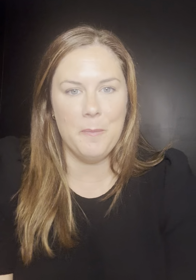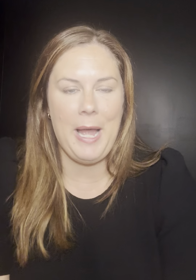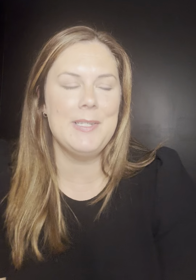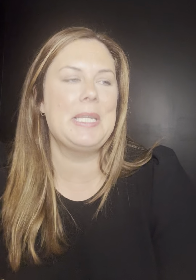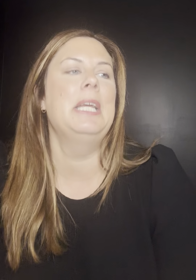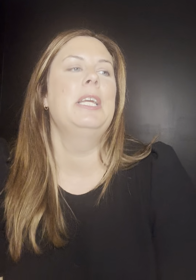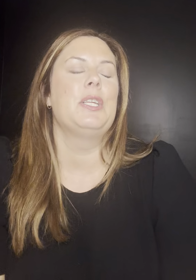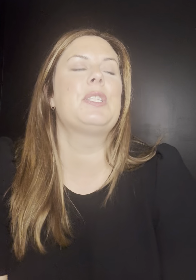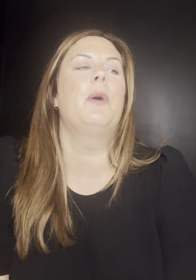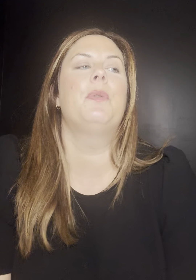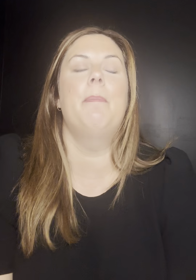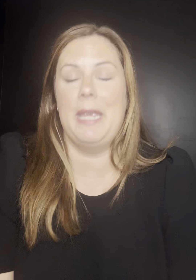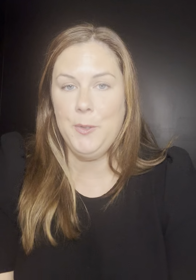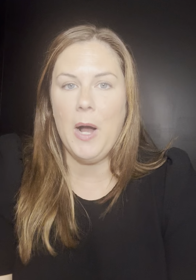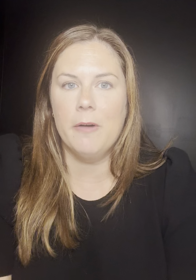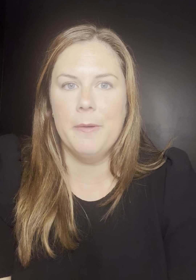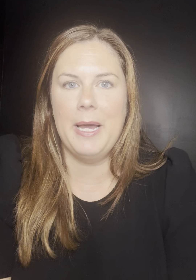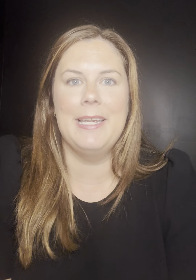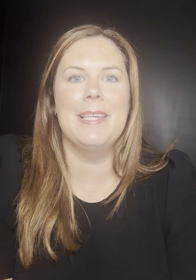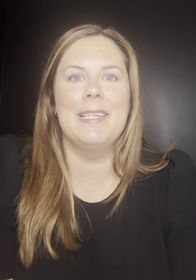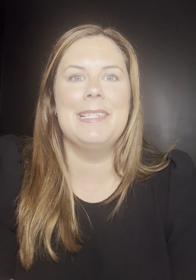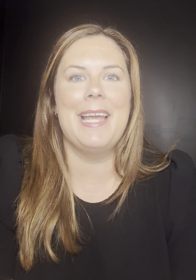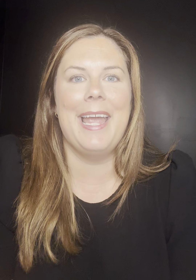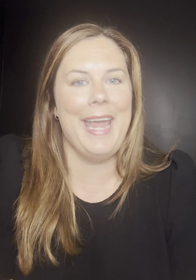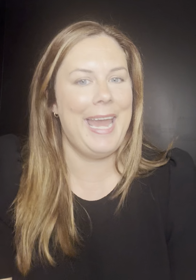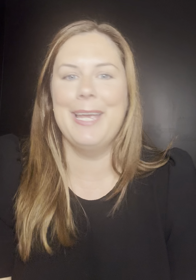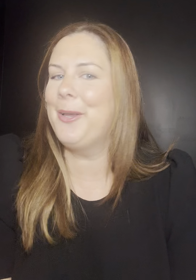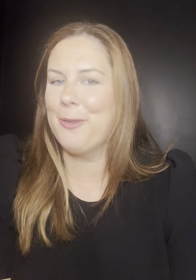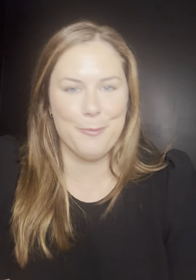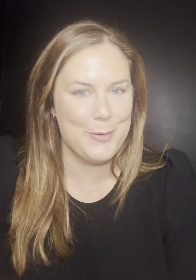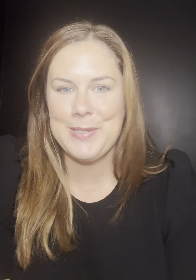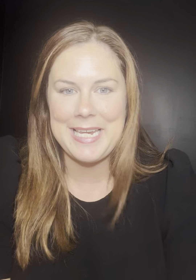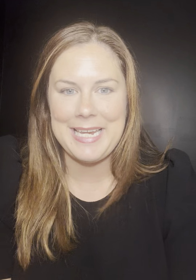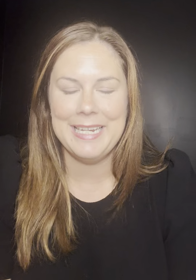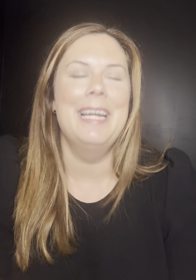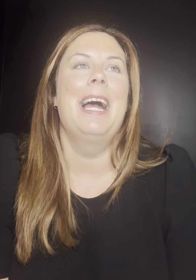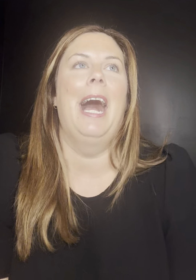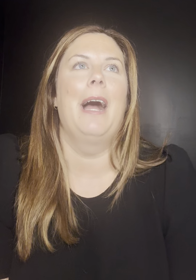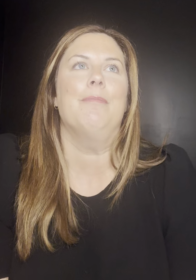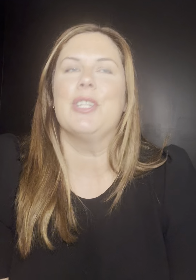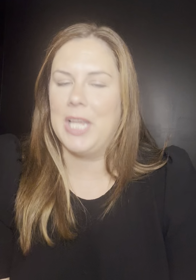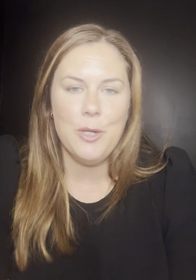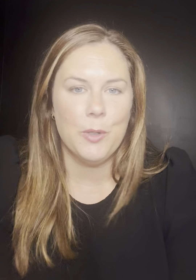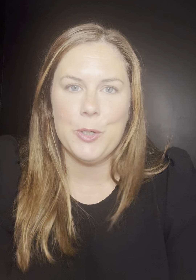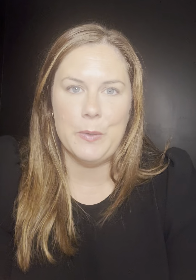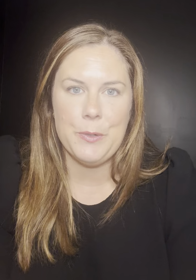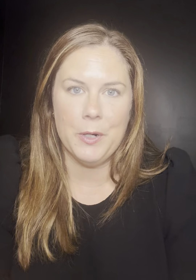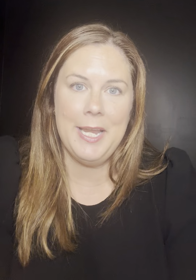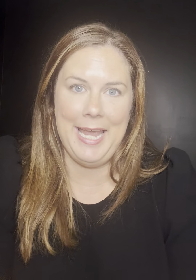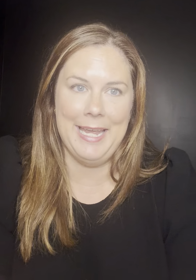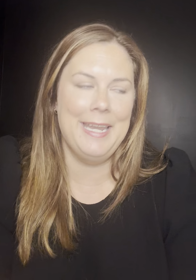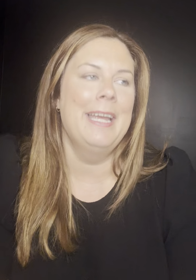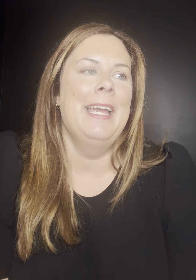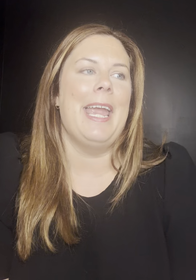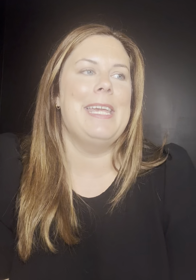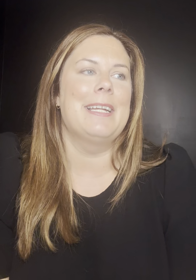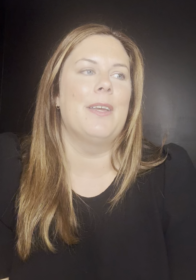alphabet. So the manual alphabet is A through Z, just like you learned when you were a kid. And the